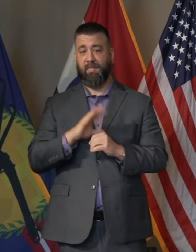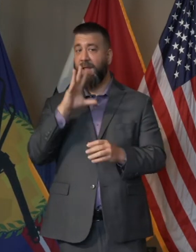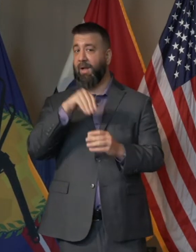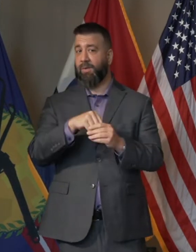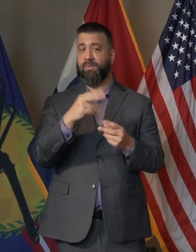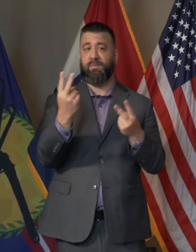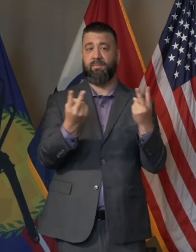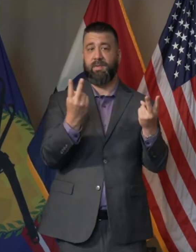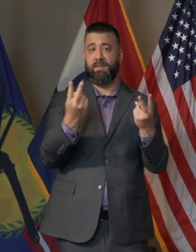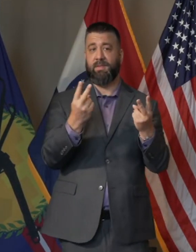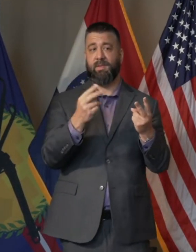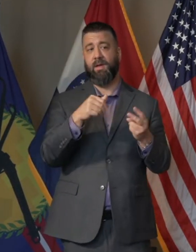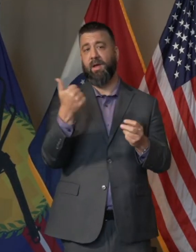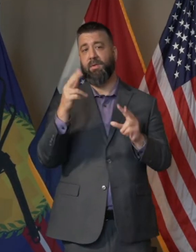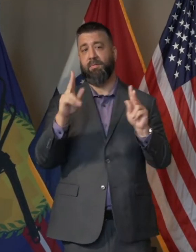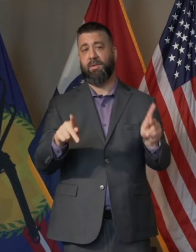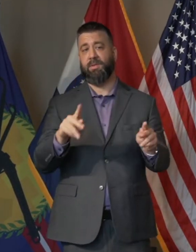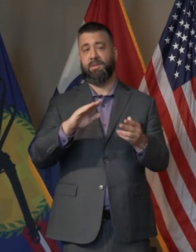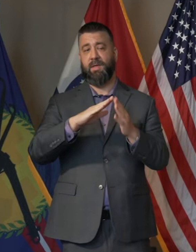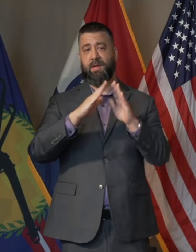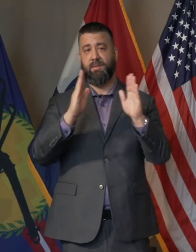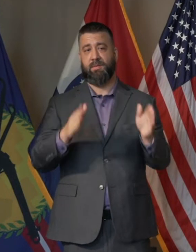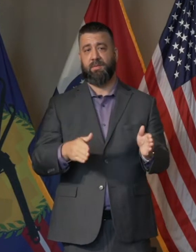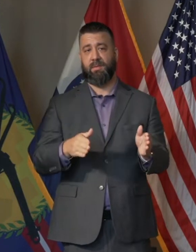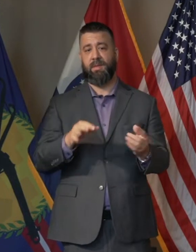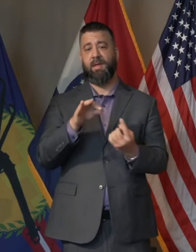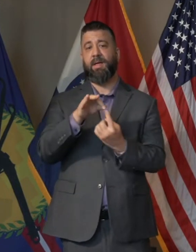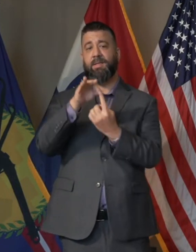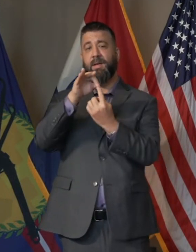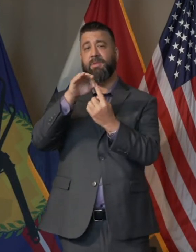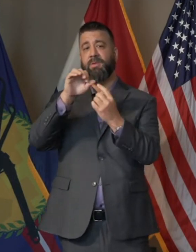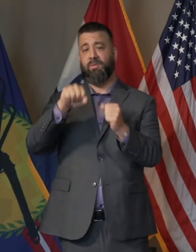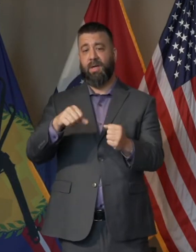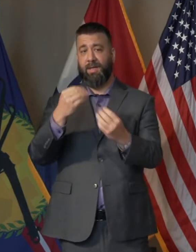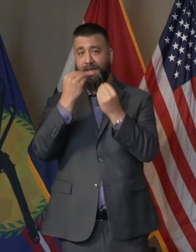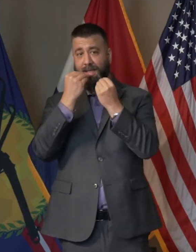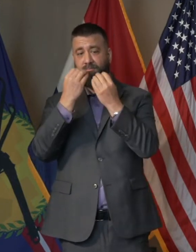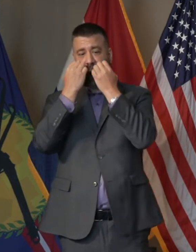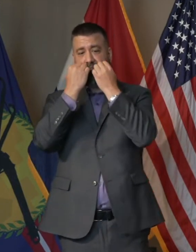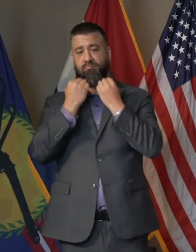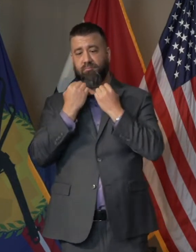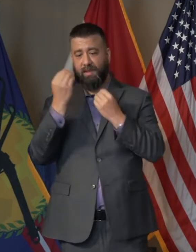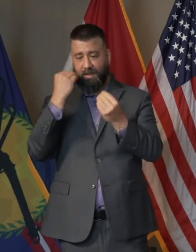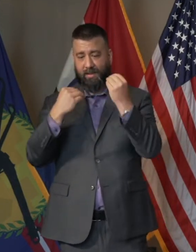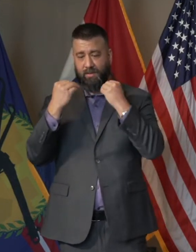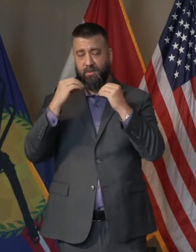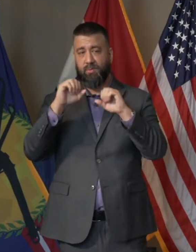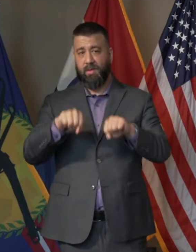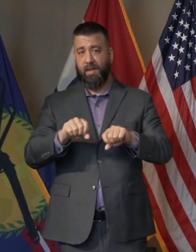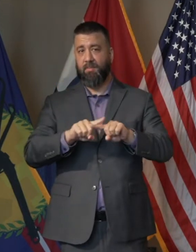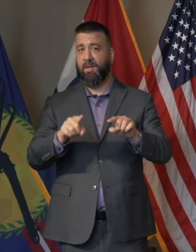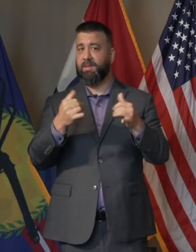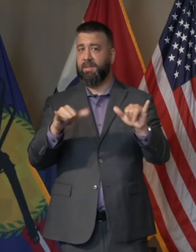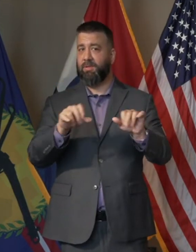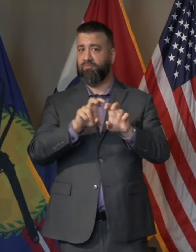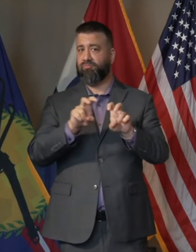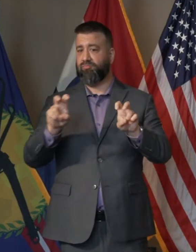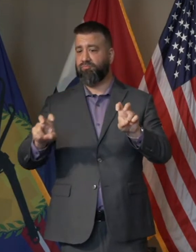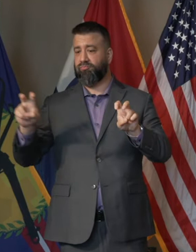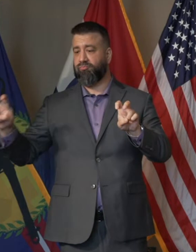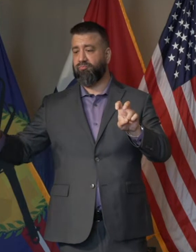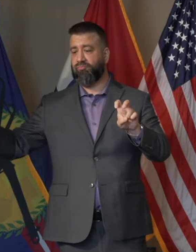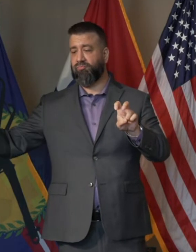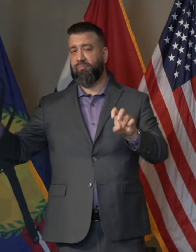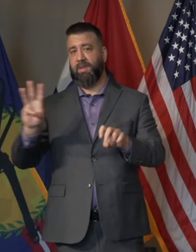Exceptions can be made when eating, but only when the diners are socially distant, 6 feet apart. Included